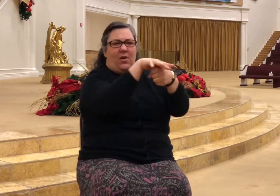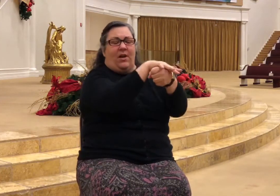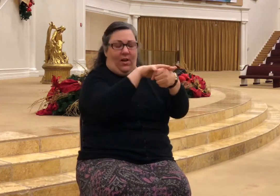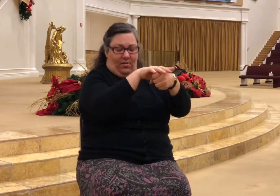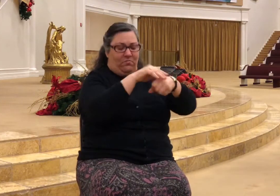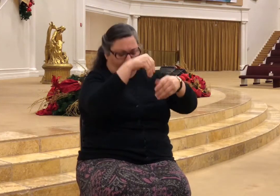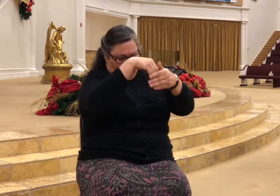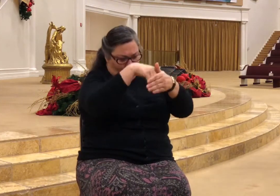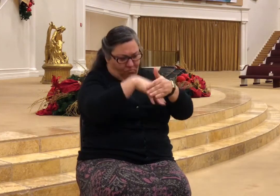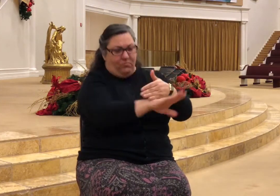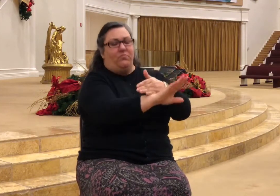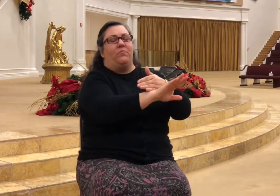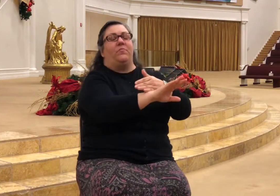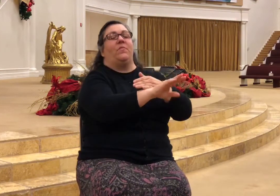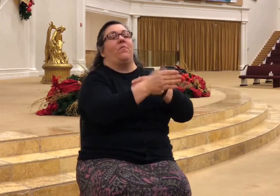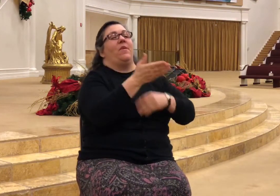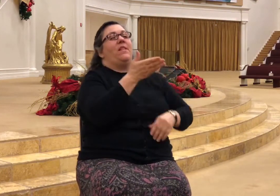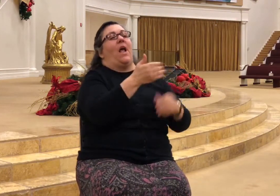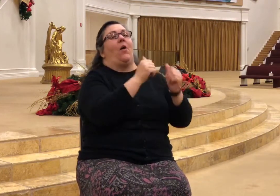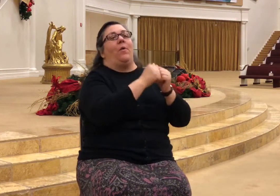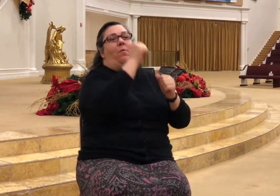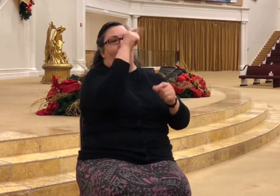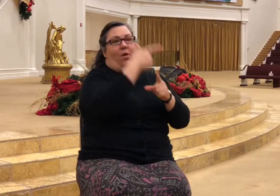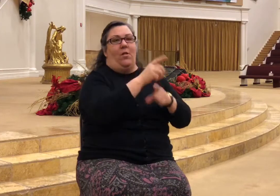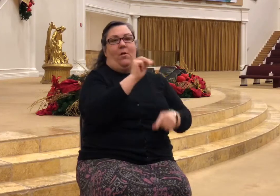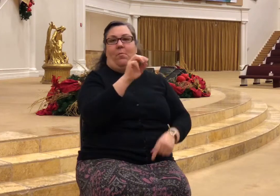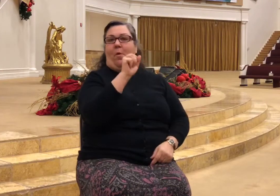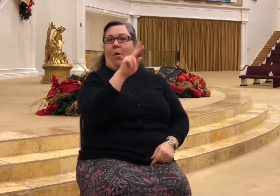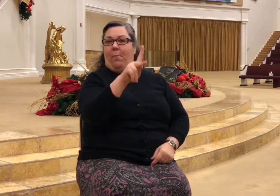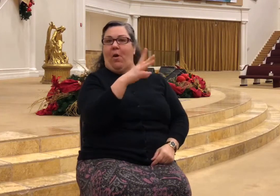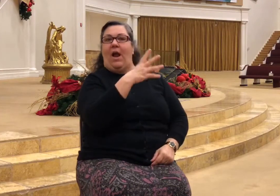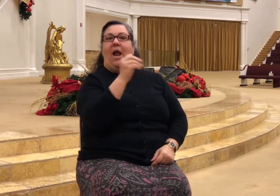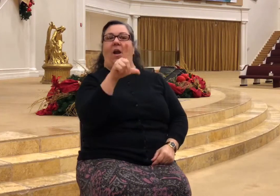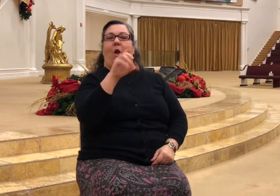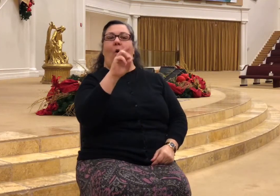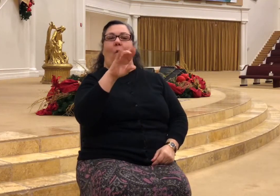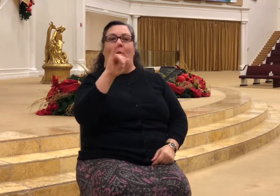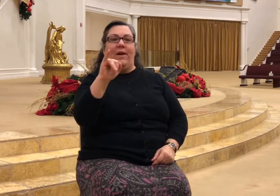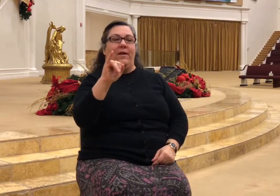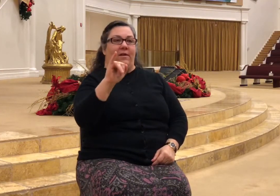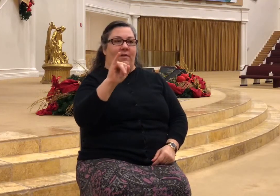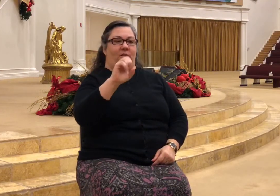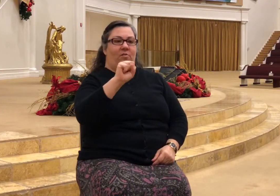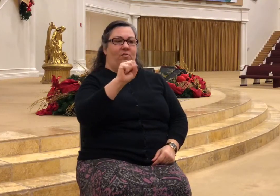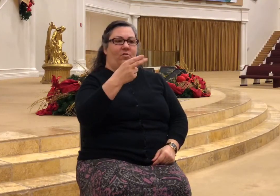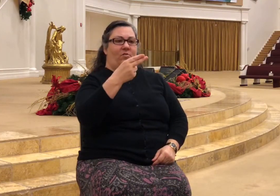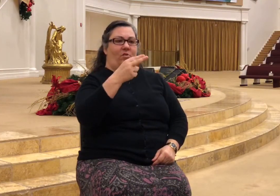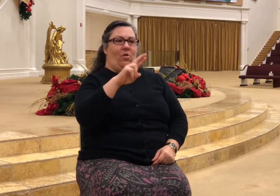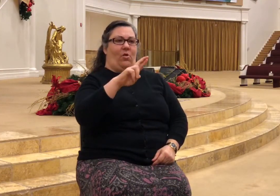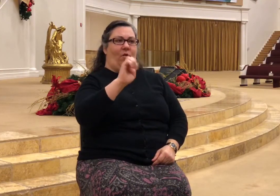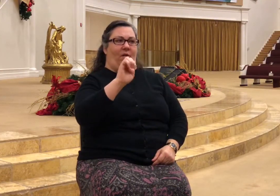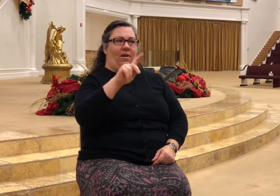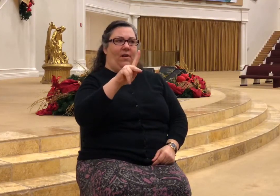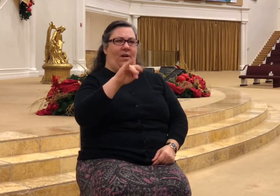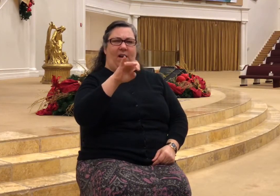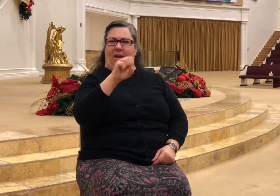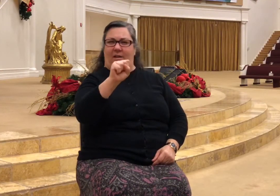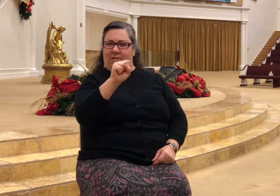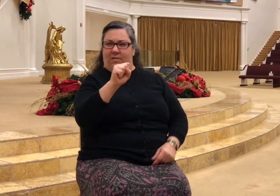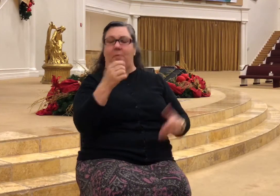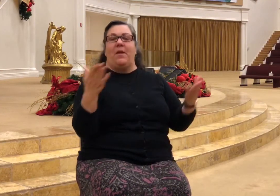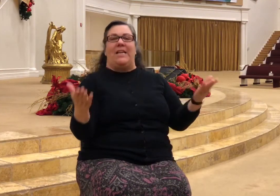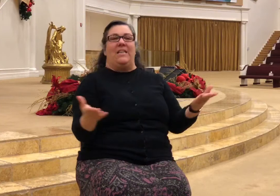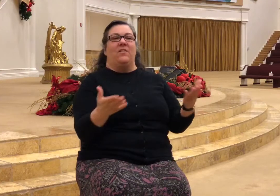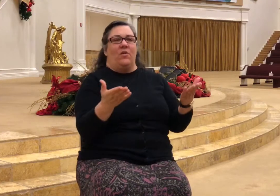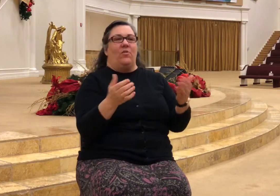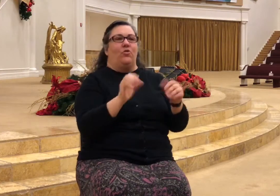Honduras. And we were there with Brother Mark and Sister Lori Schreckeis, who have been to this church a couple of times, at least, maybe more than